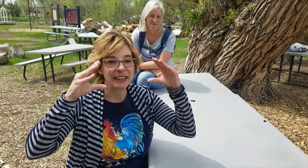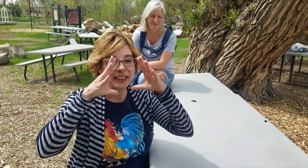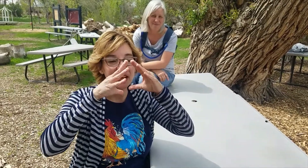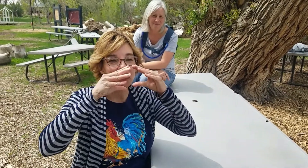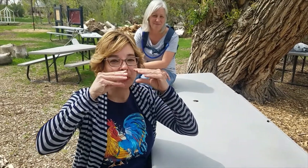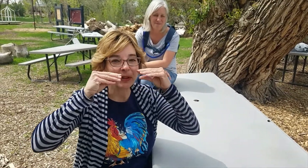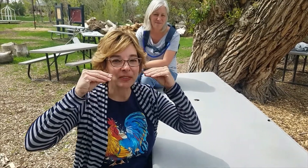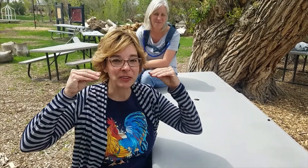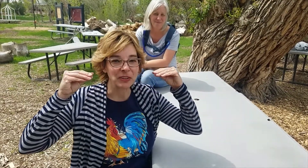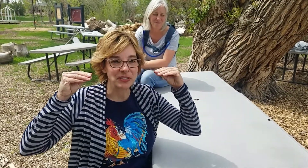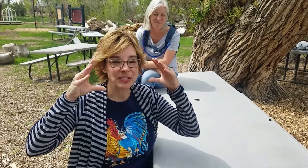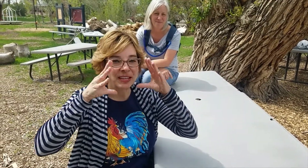Think of whiskers. Cat.